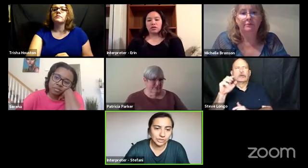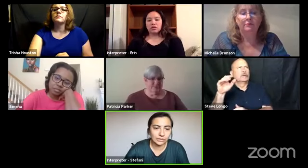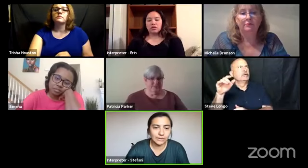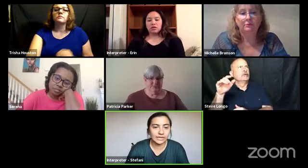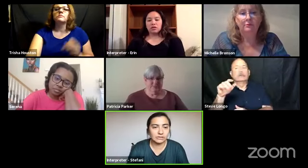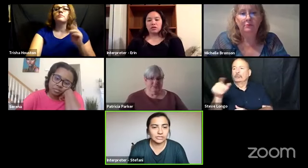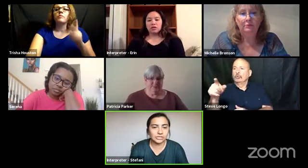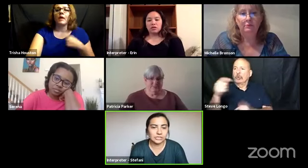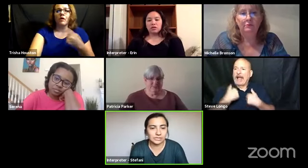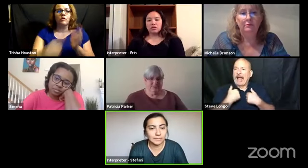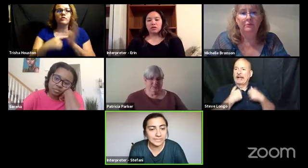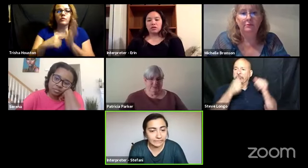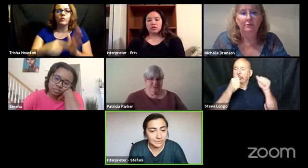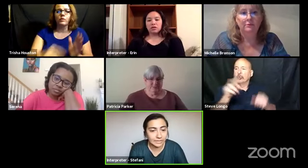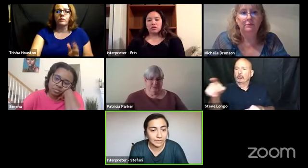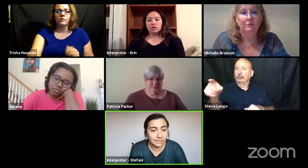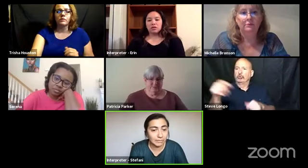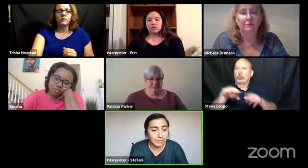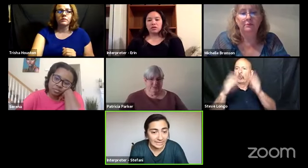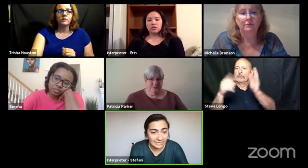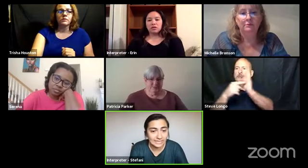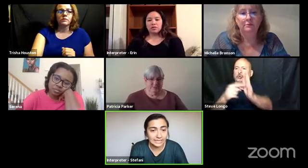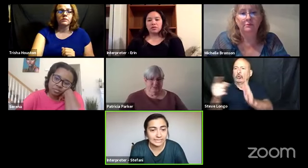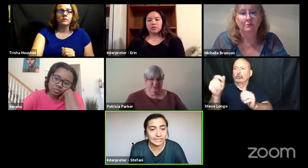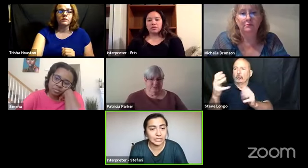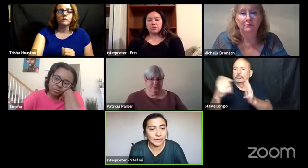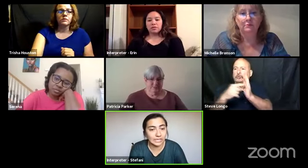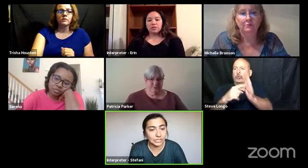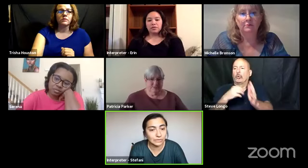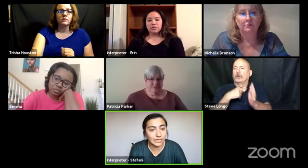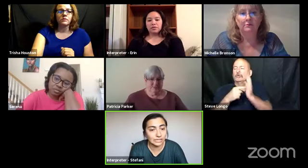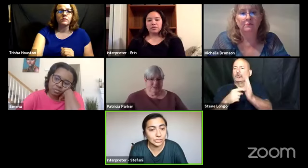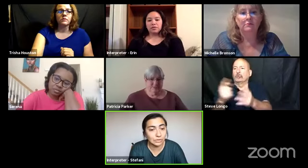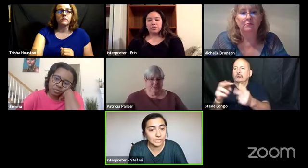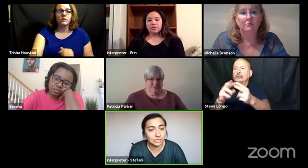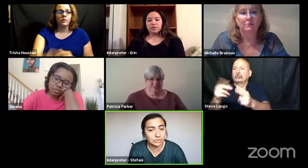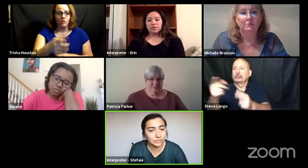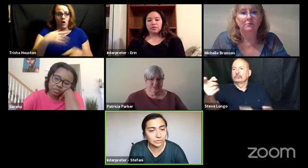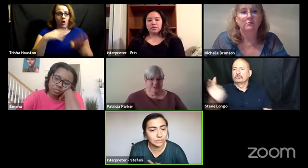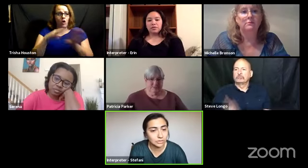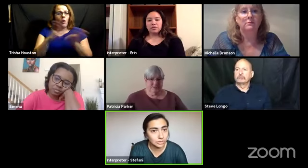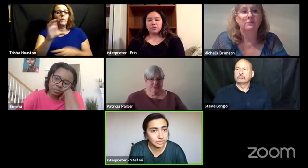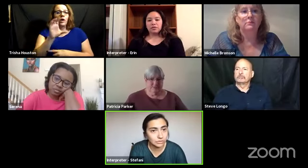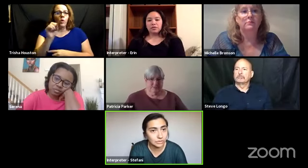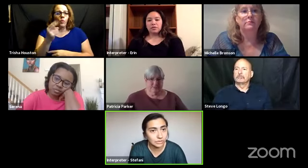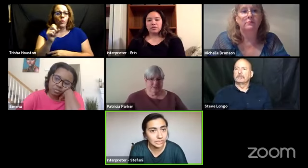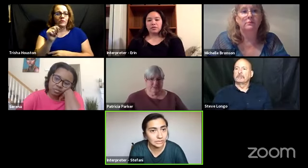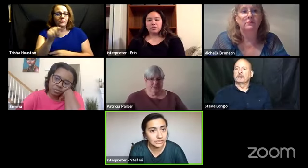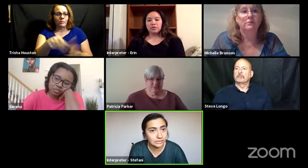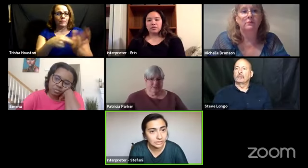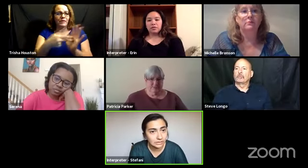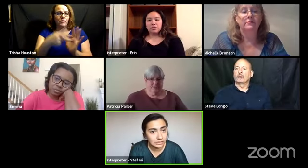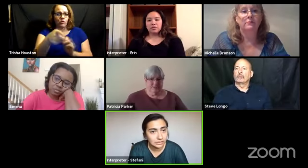Sure. I usually just update everybody with the balance. I guess I can go ahead and do that. Do you want me to show screen or do you want to show the screen?